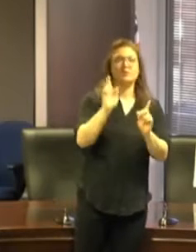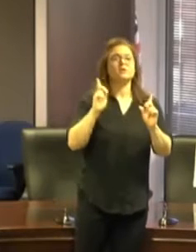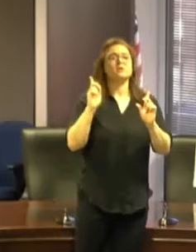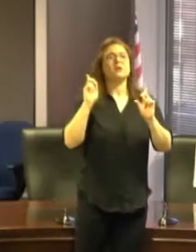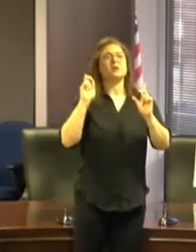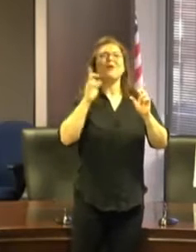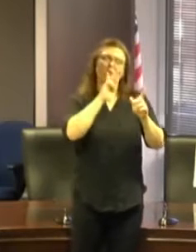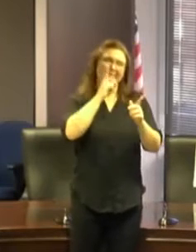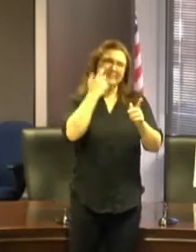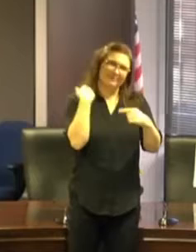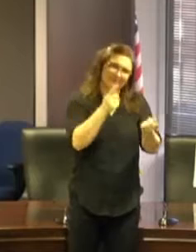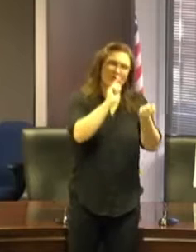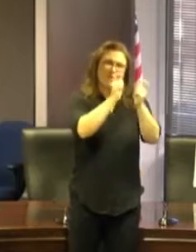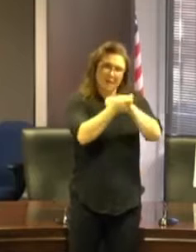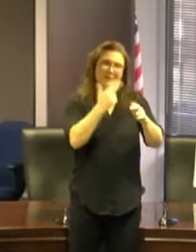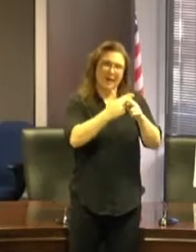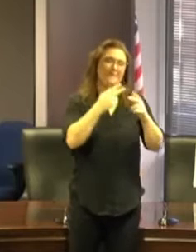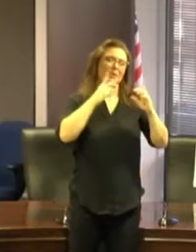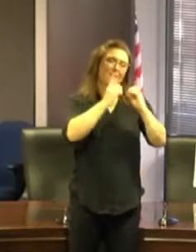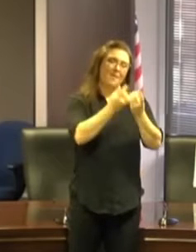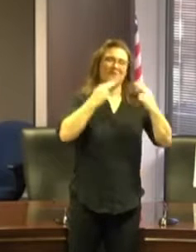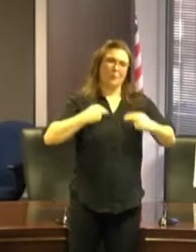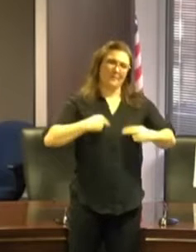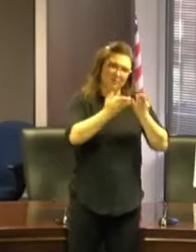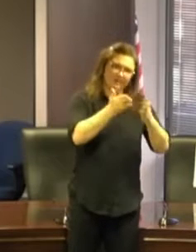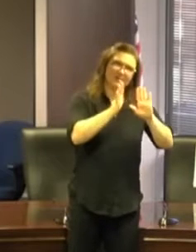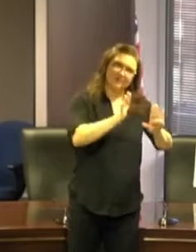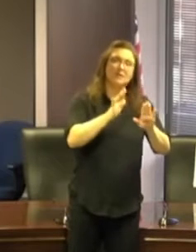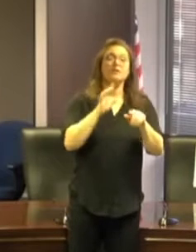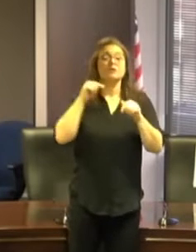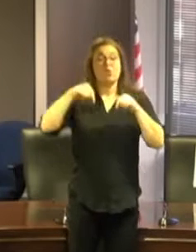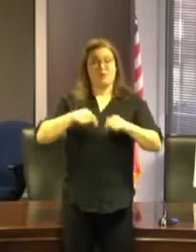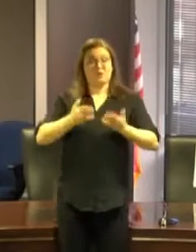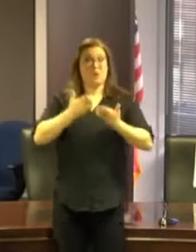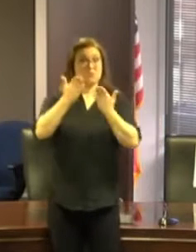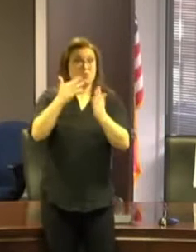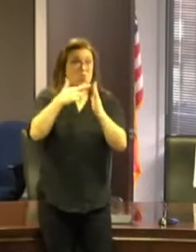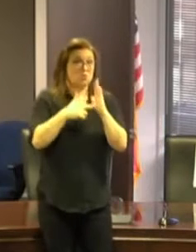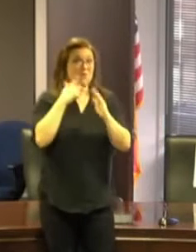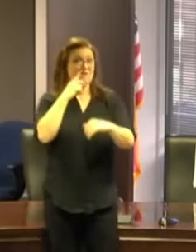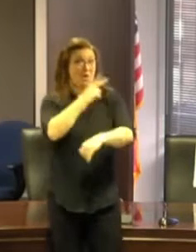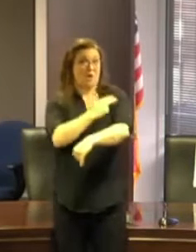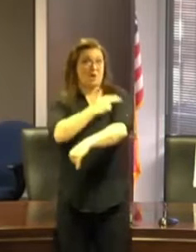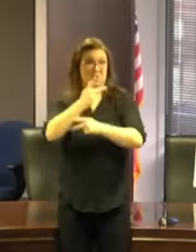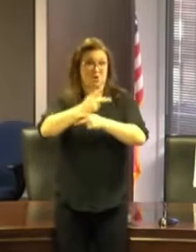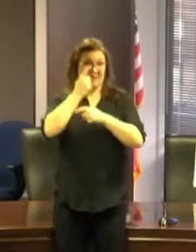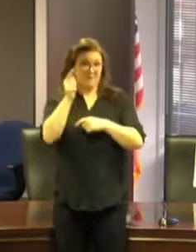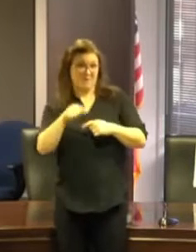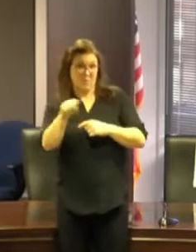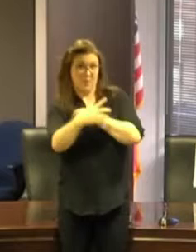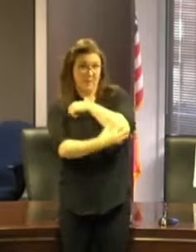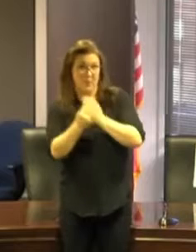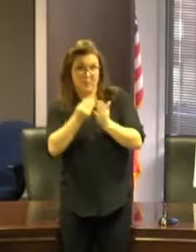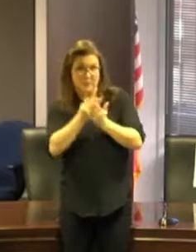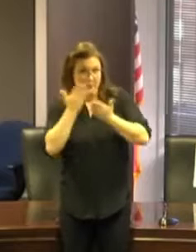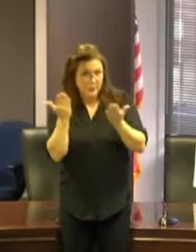Services. The proposed rules and regulations for hospital care for the indigent update to the existing rules